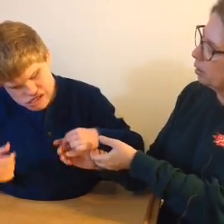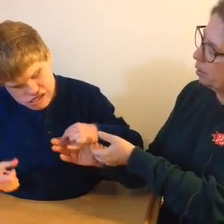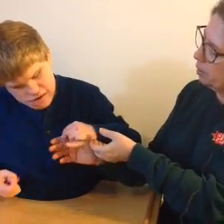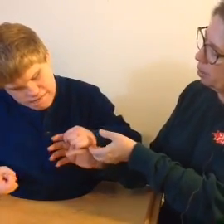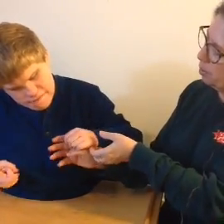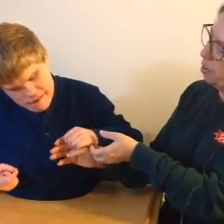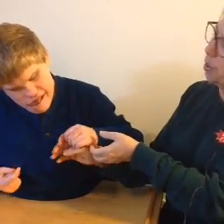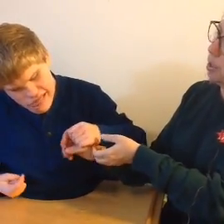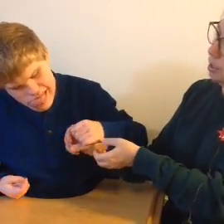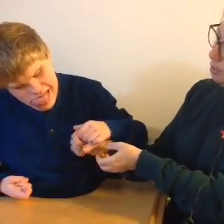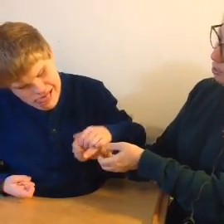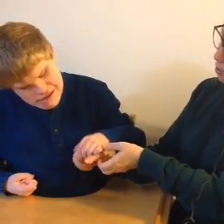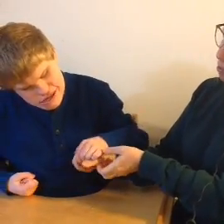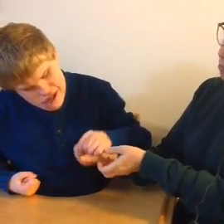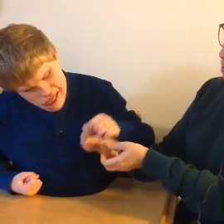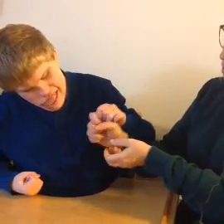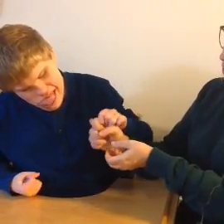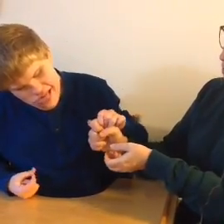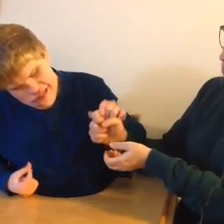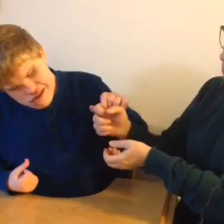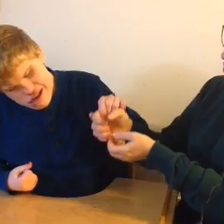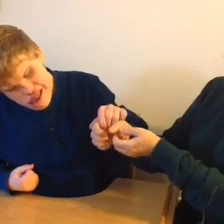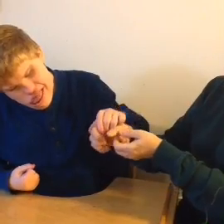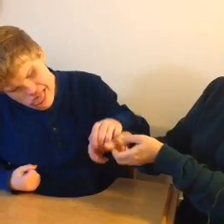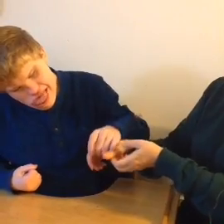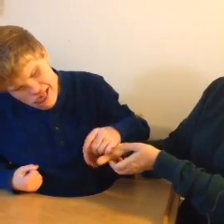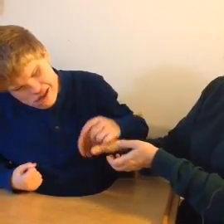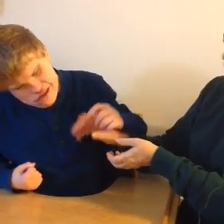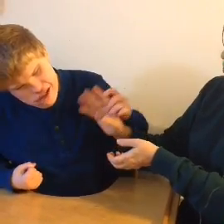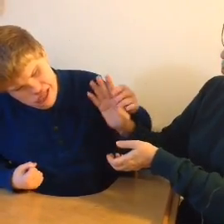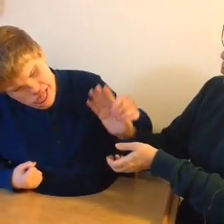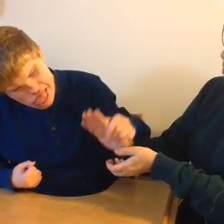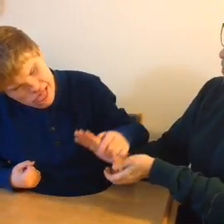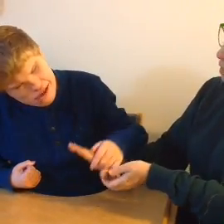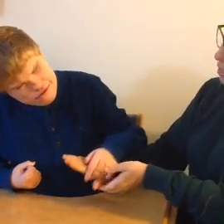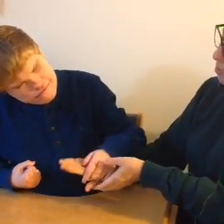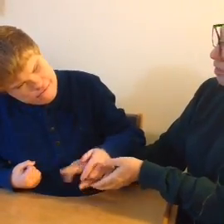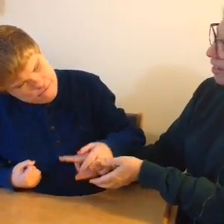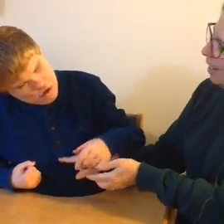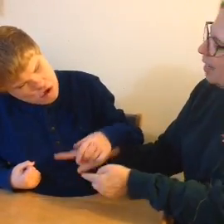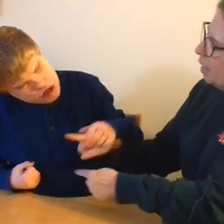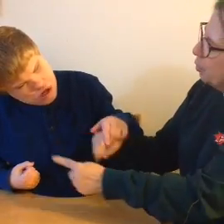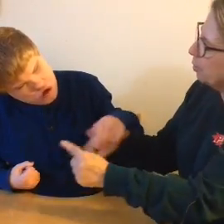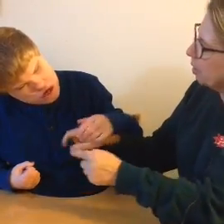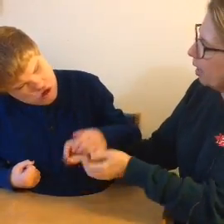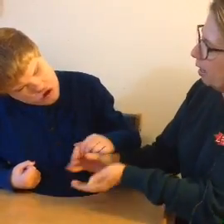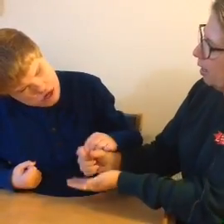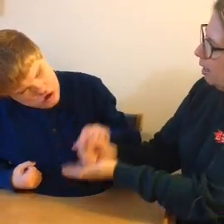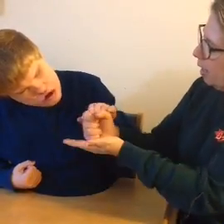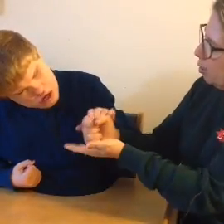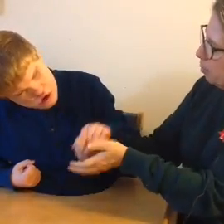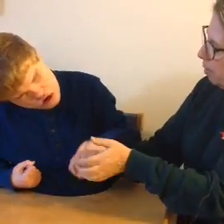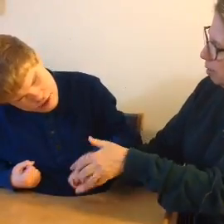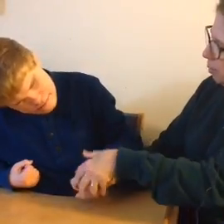Here you go. Good. He's making that fist. You don't want to let go of my hand. But yeah, you sign. Help. You